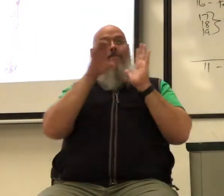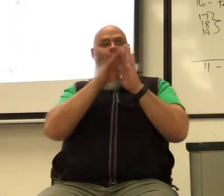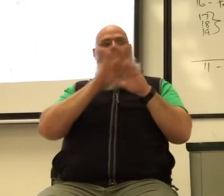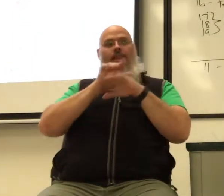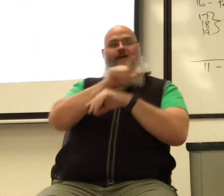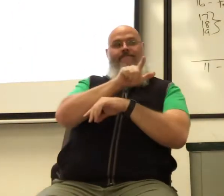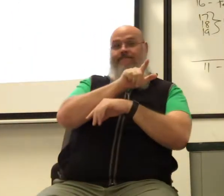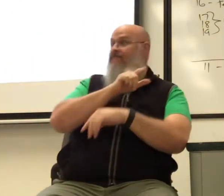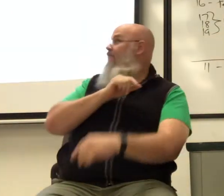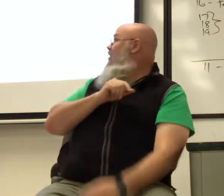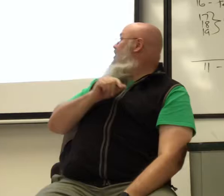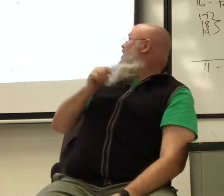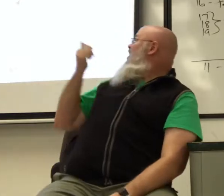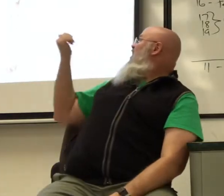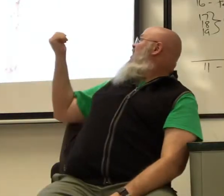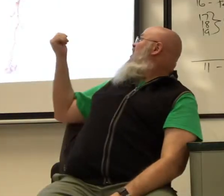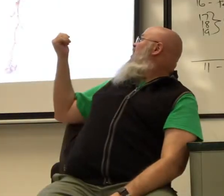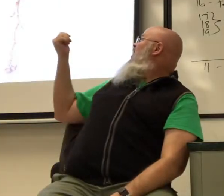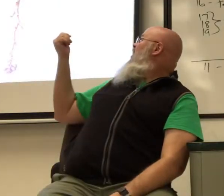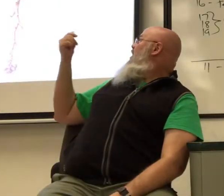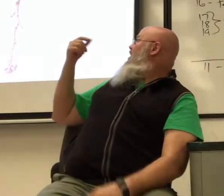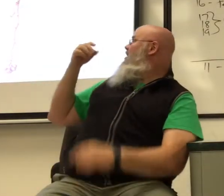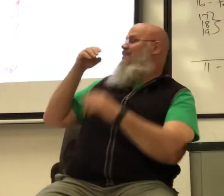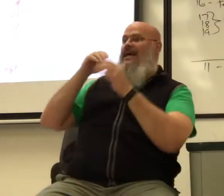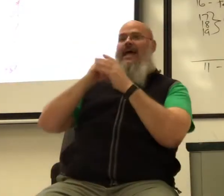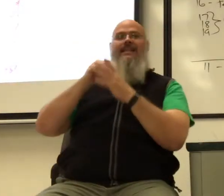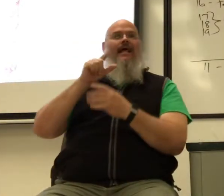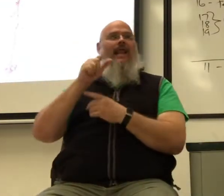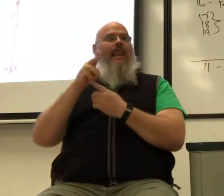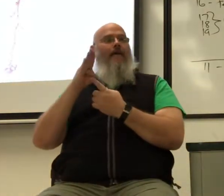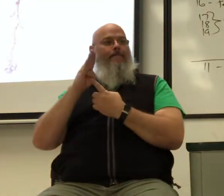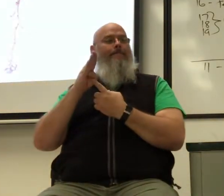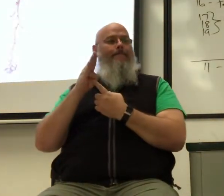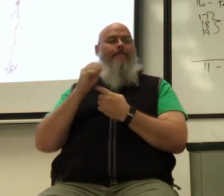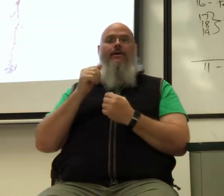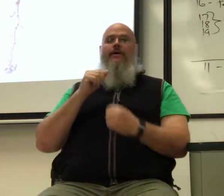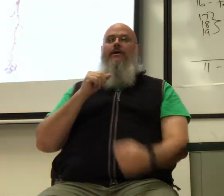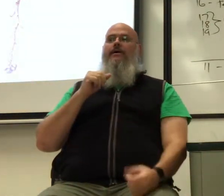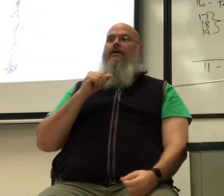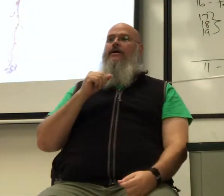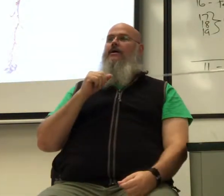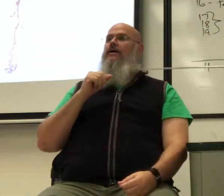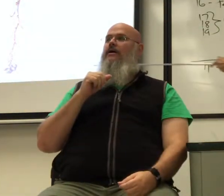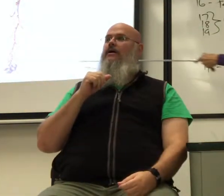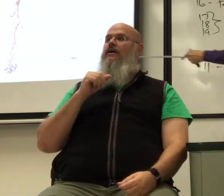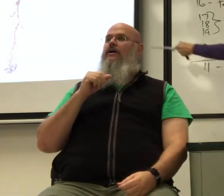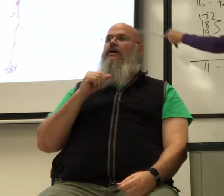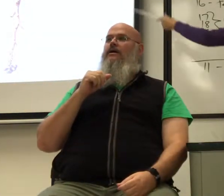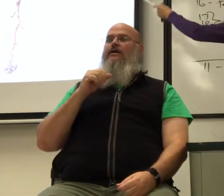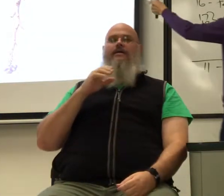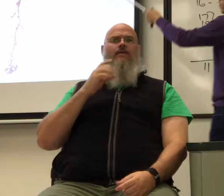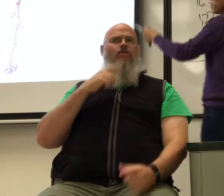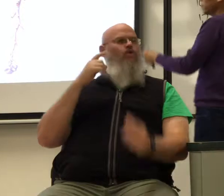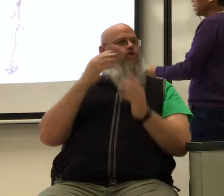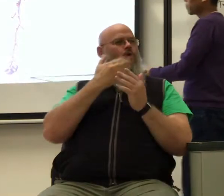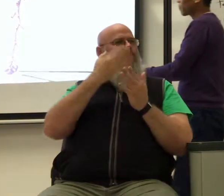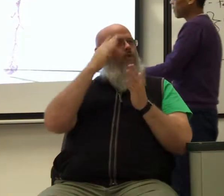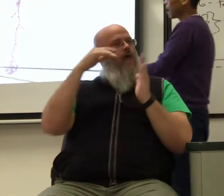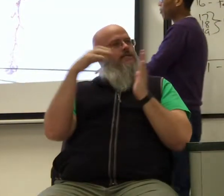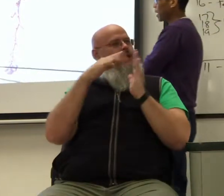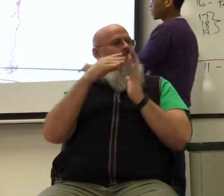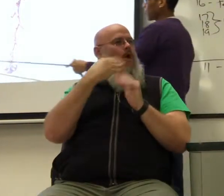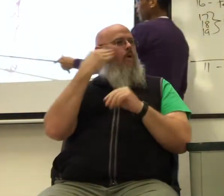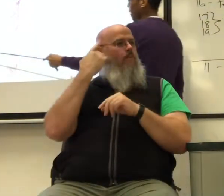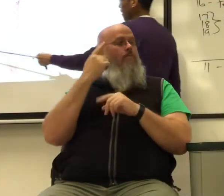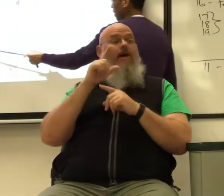left? It's in the lab. It's on one of our models, and I think this picture from the atlas is good to study at home. But for the